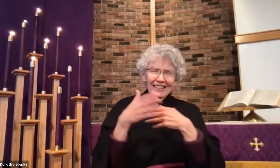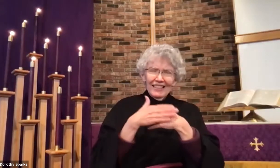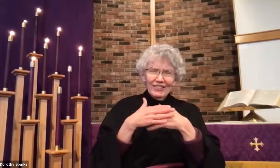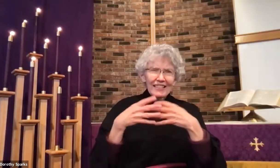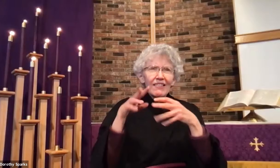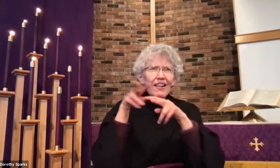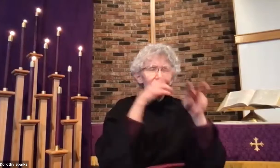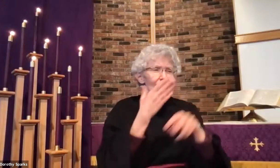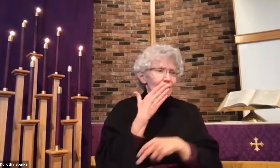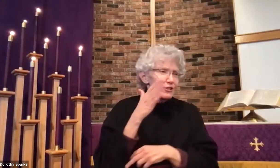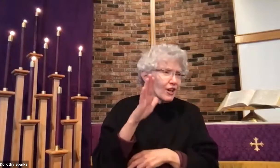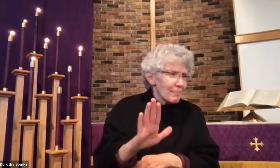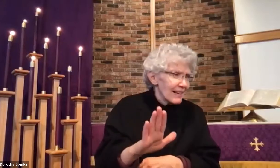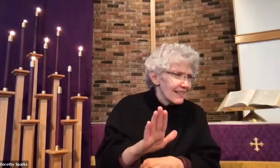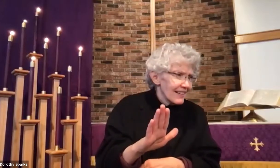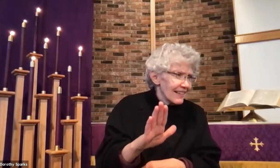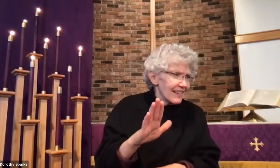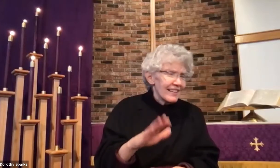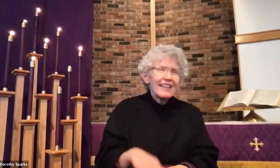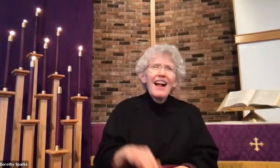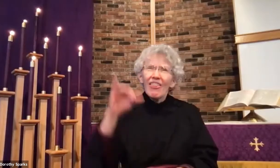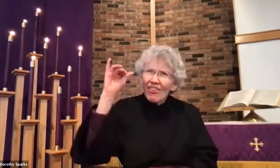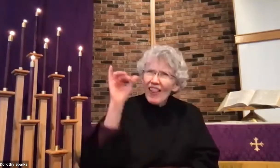standing at the gates of Jerusalem.